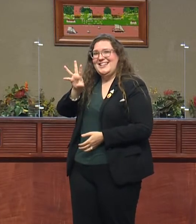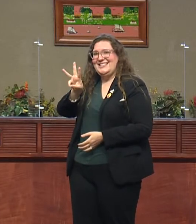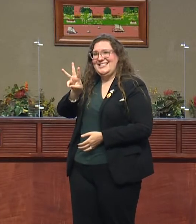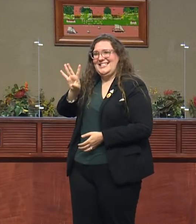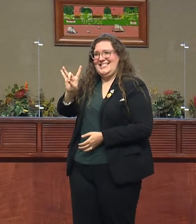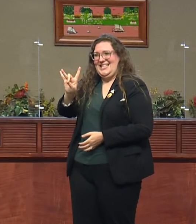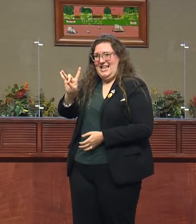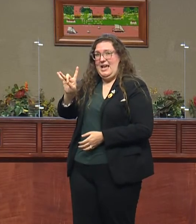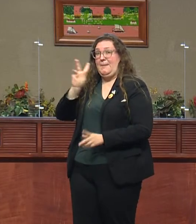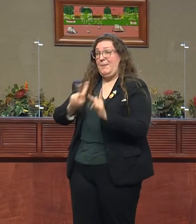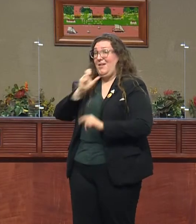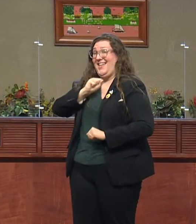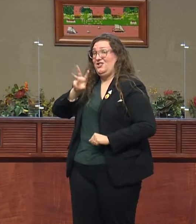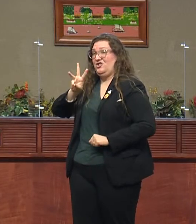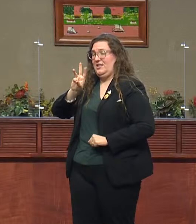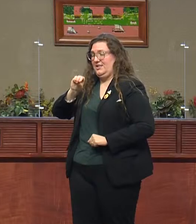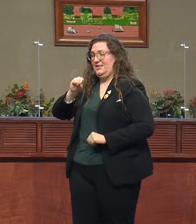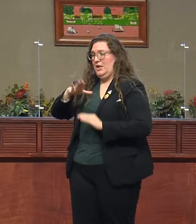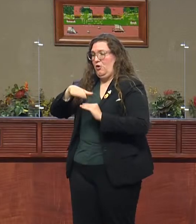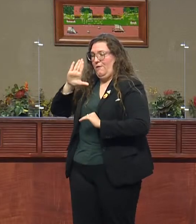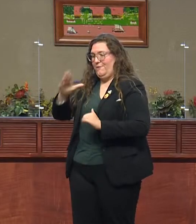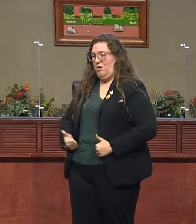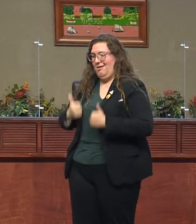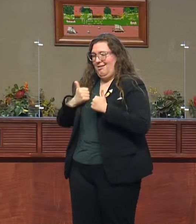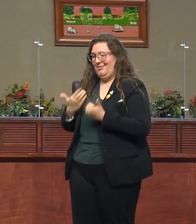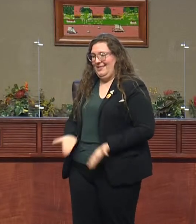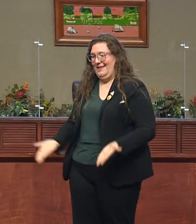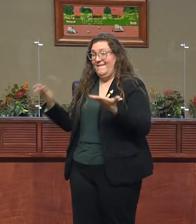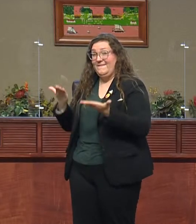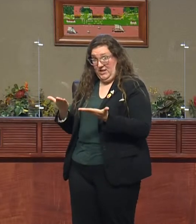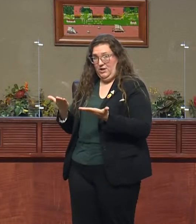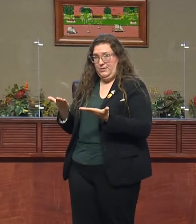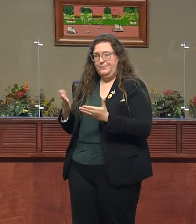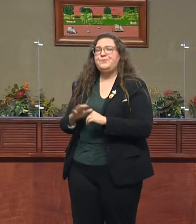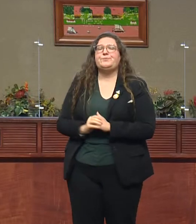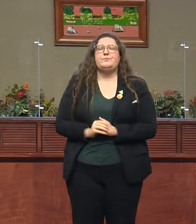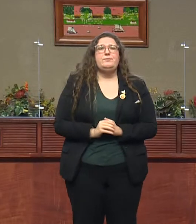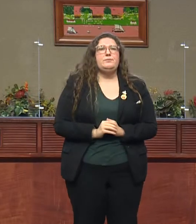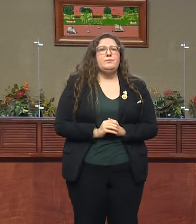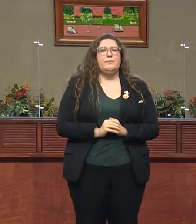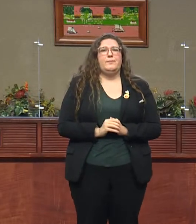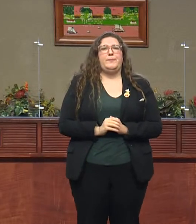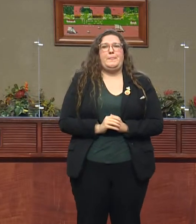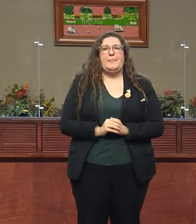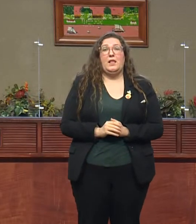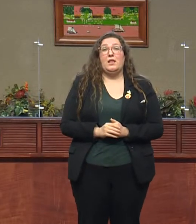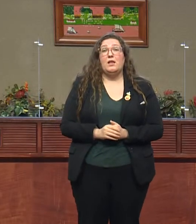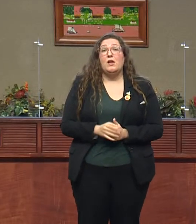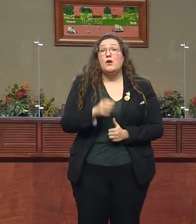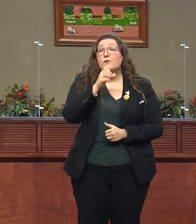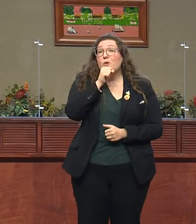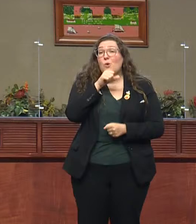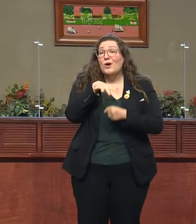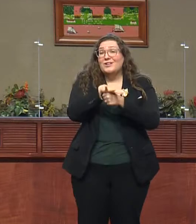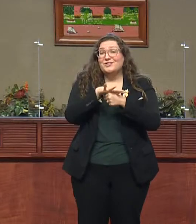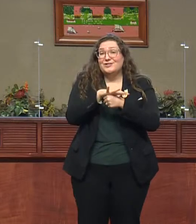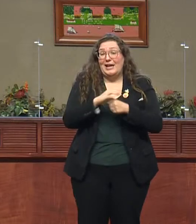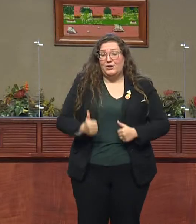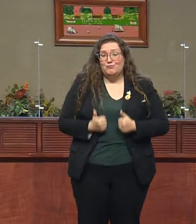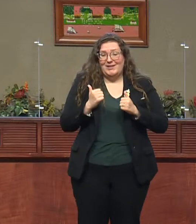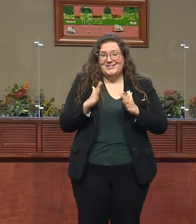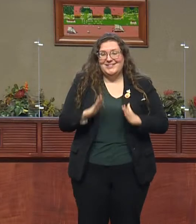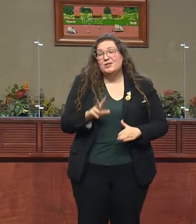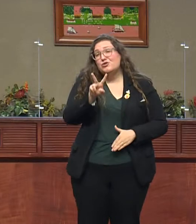262,568 vaccines. And for Orange residents over 60, there has been